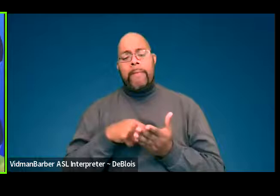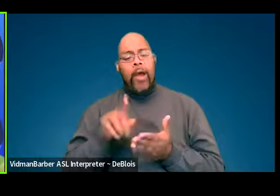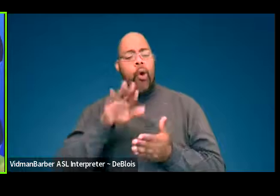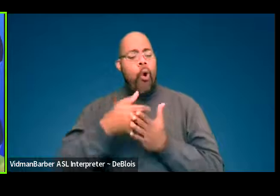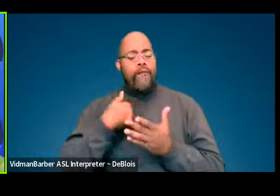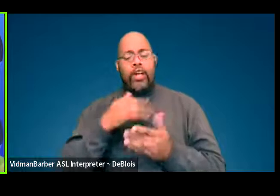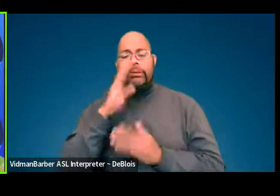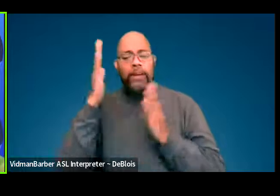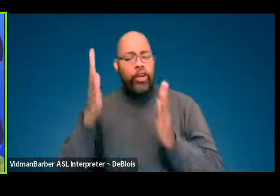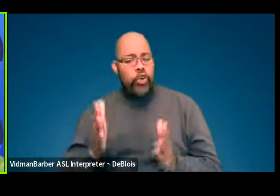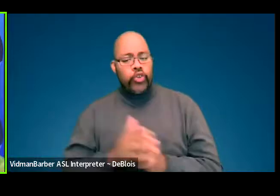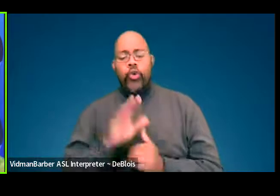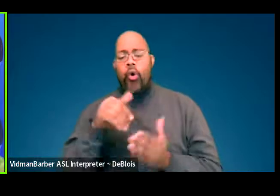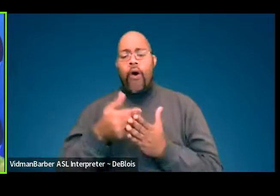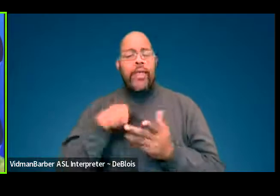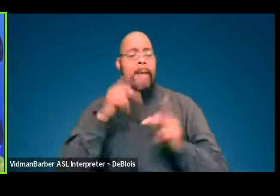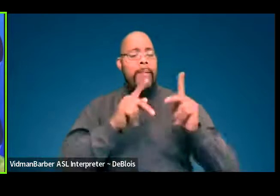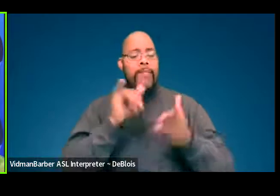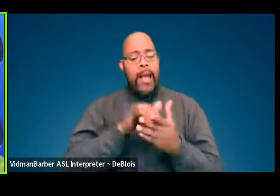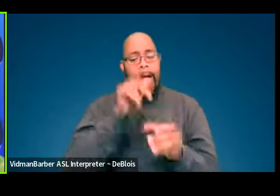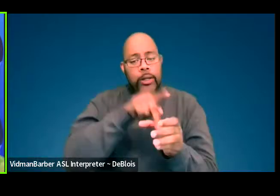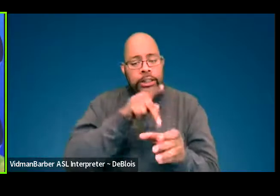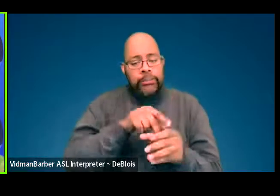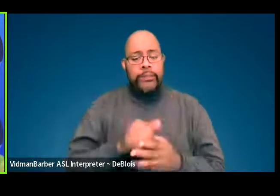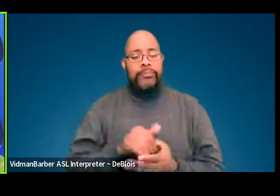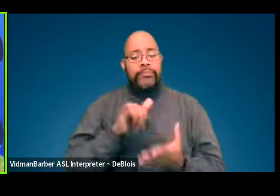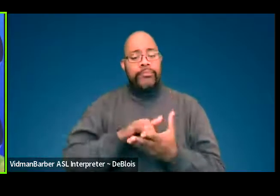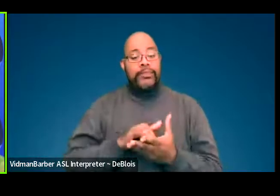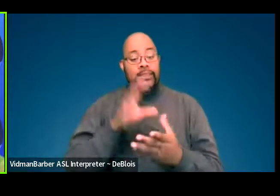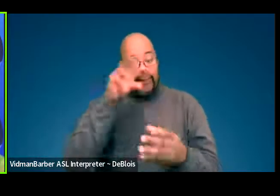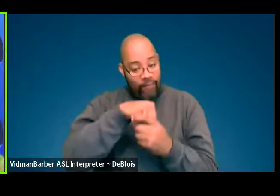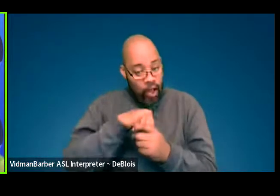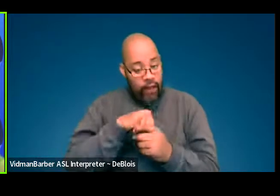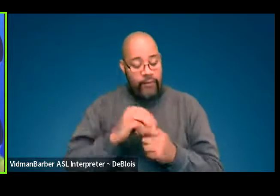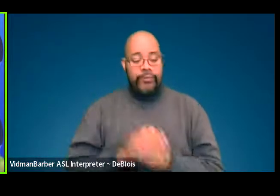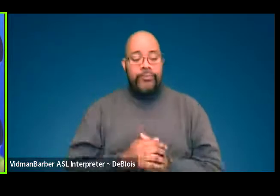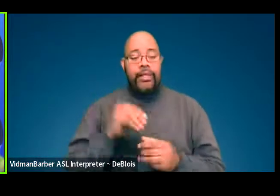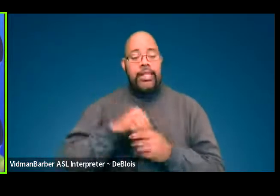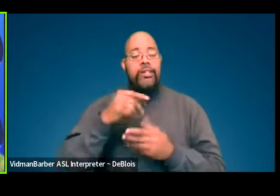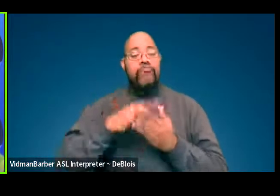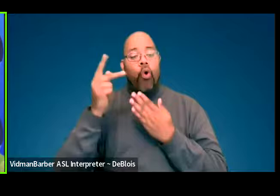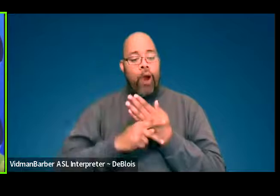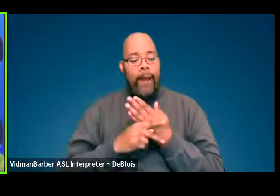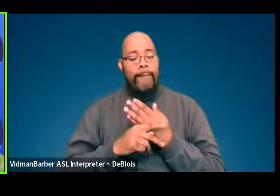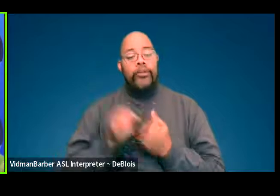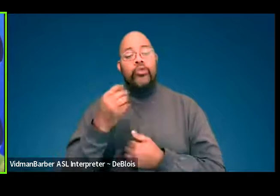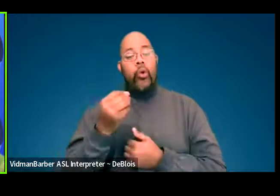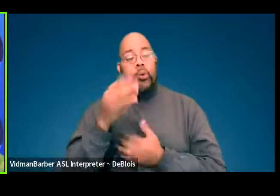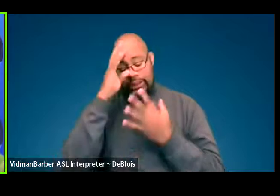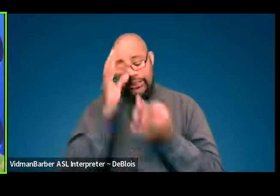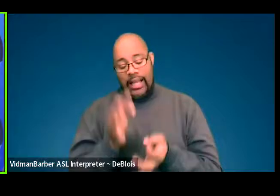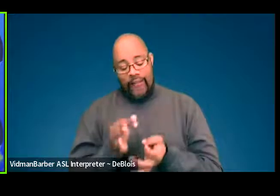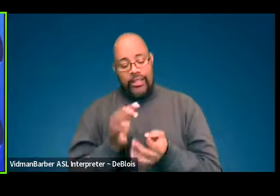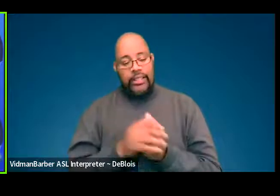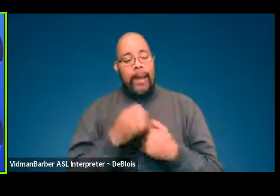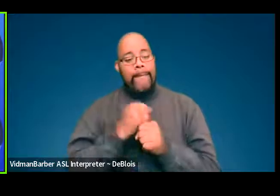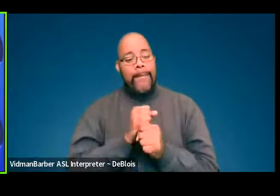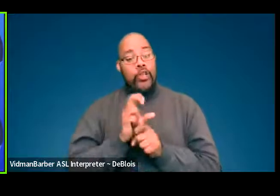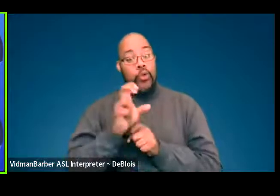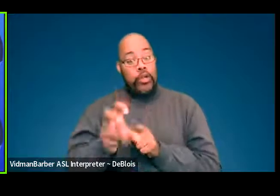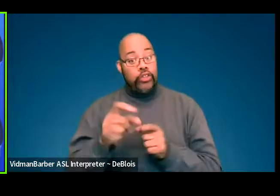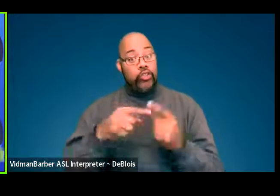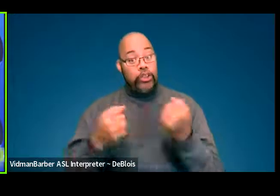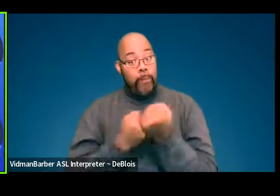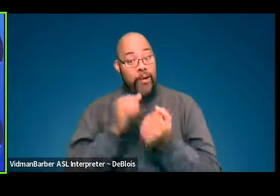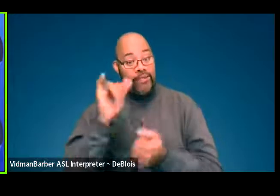of our speakers, all of the folks that participate, that are involved in the programming. So definitely, making a donation to